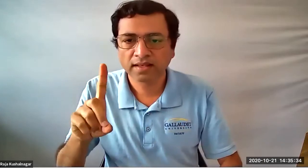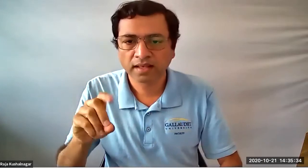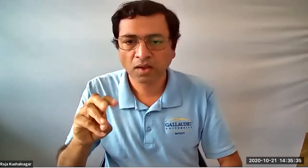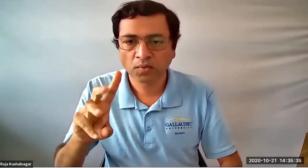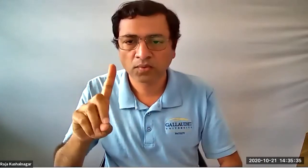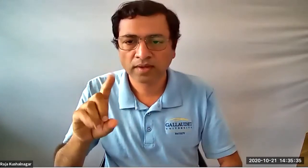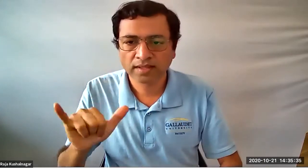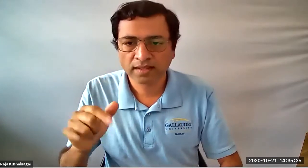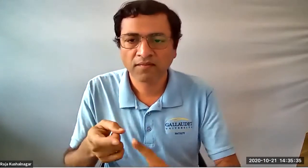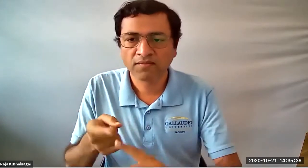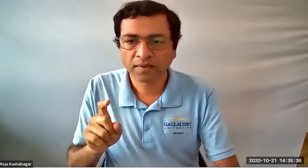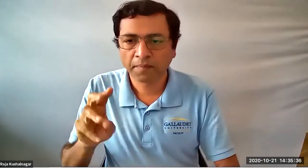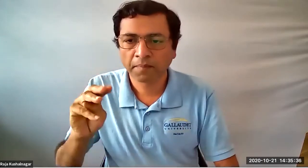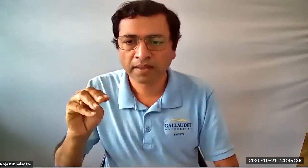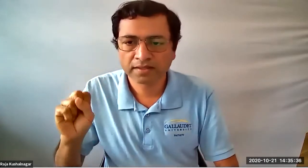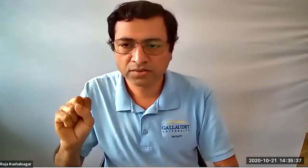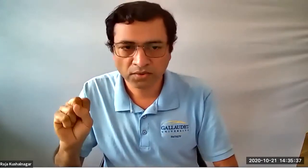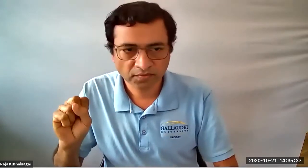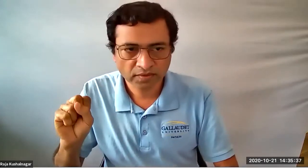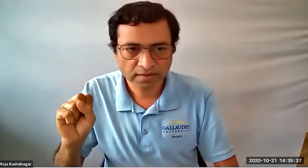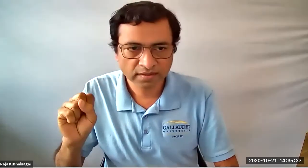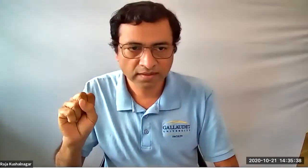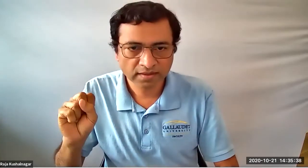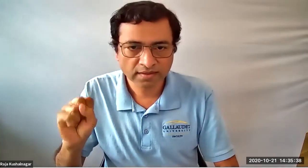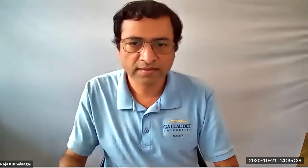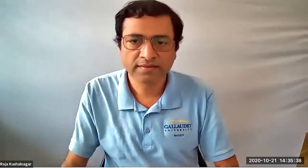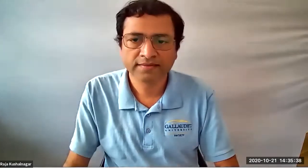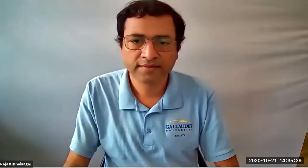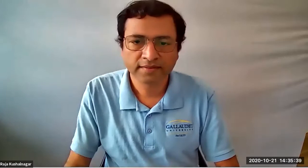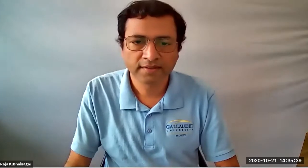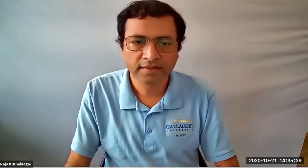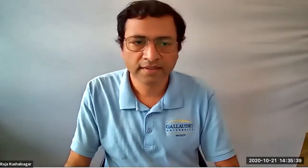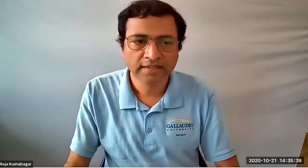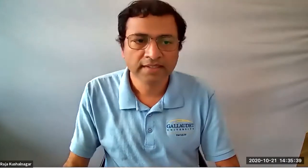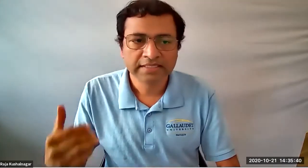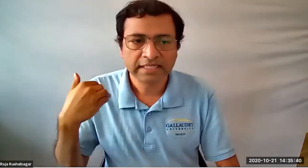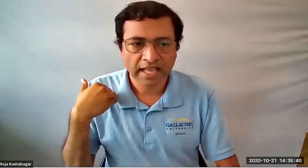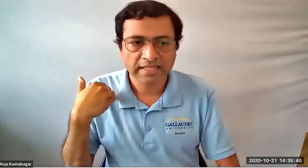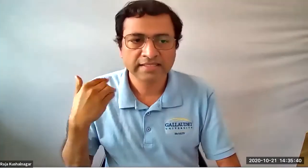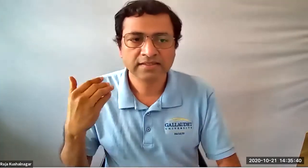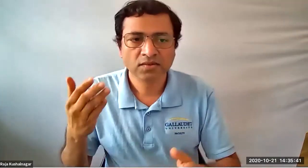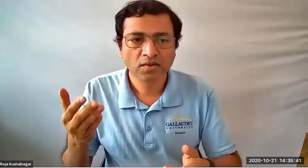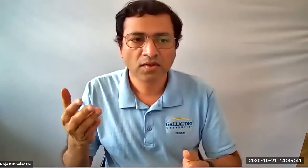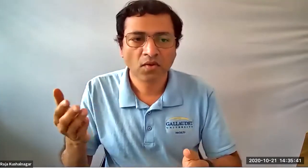Today, I would like to introduce each of you to Heather Dowdy, who works at Microsoft.